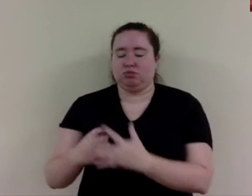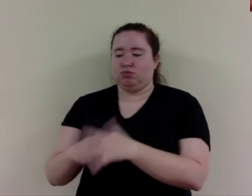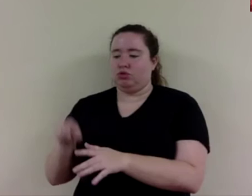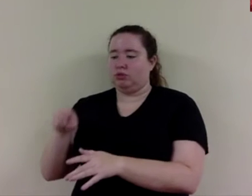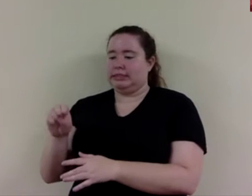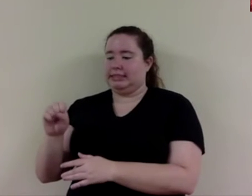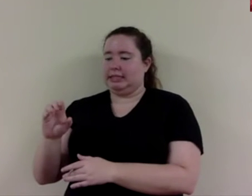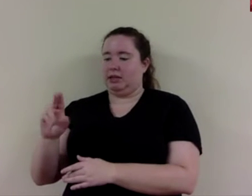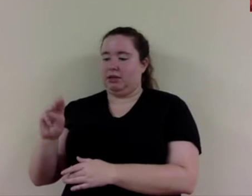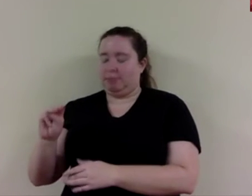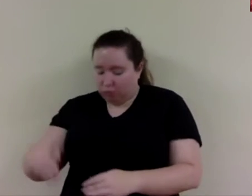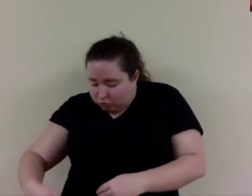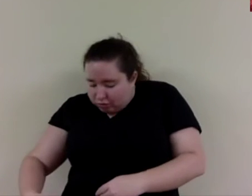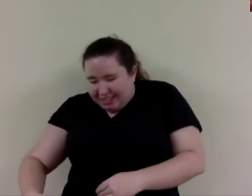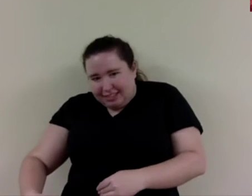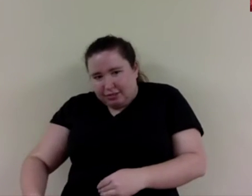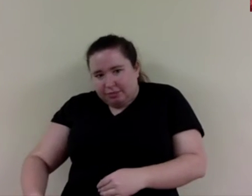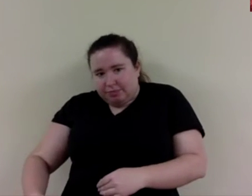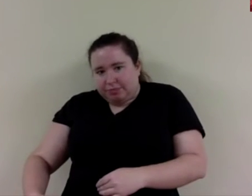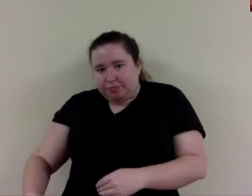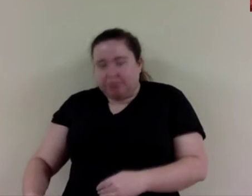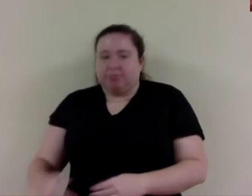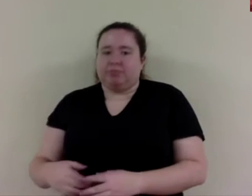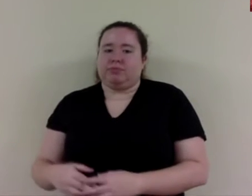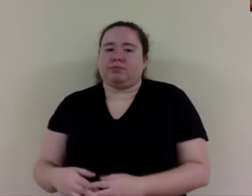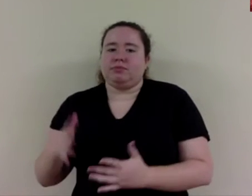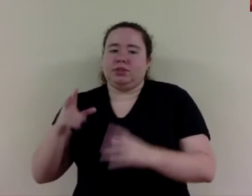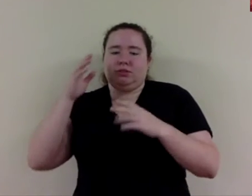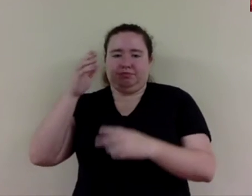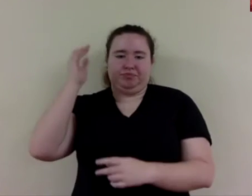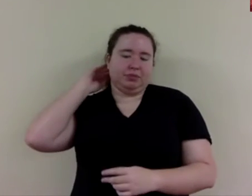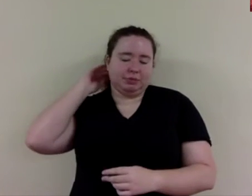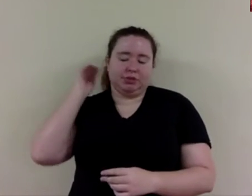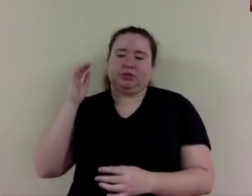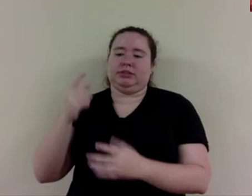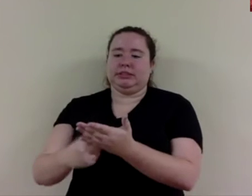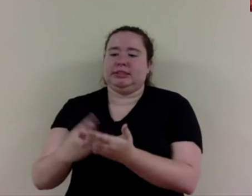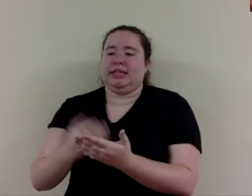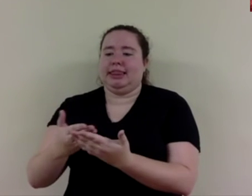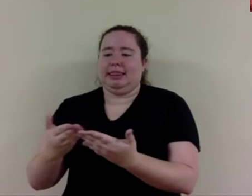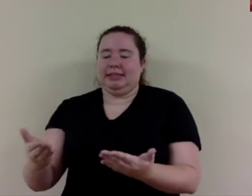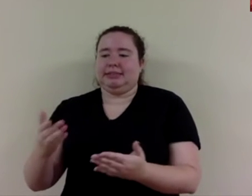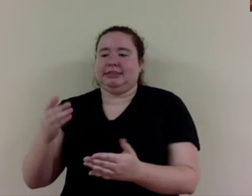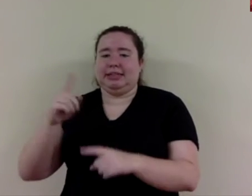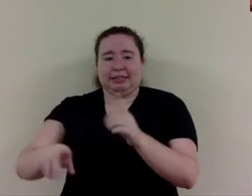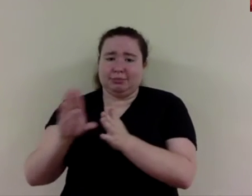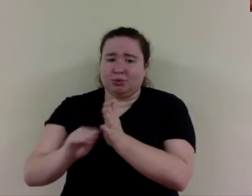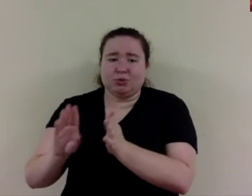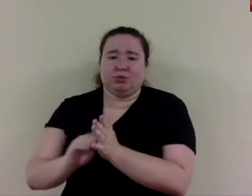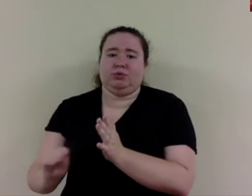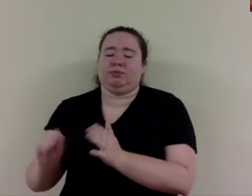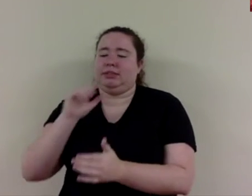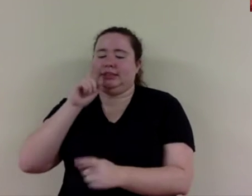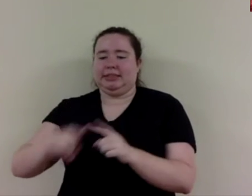trace the path of feces as it finishes up the process. Keep in mind we're talking about undigested, unabsorbable material at this point. From